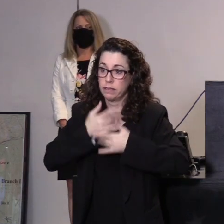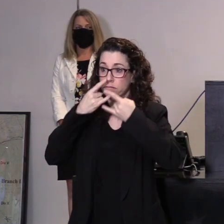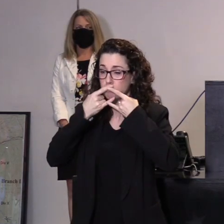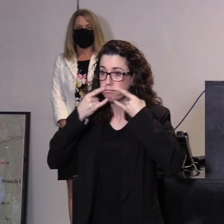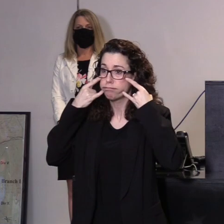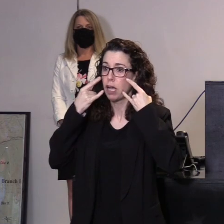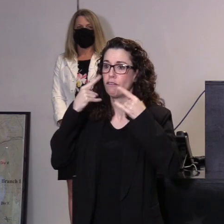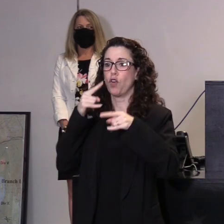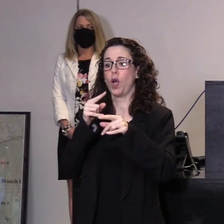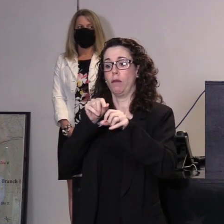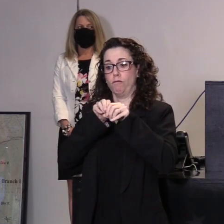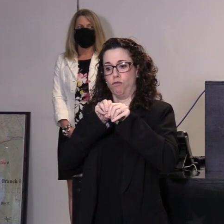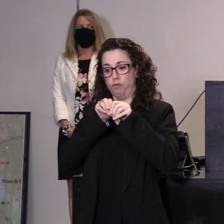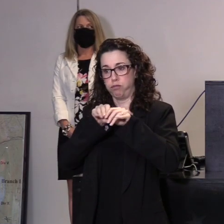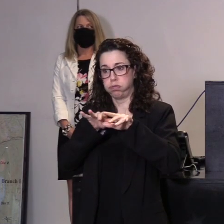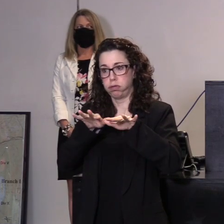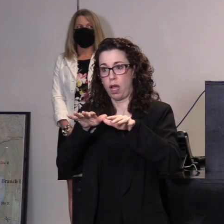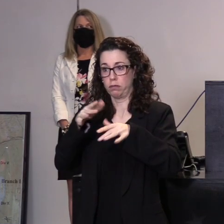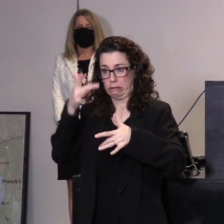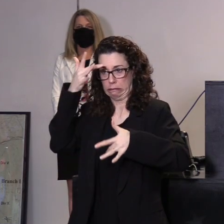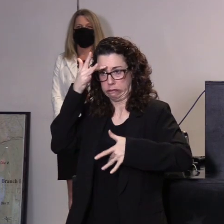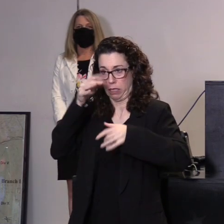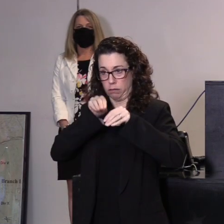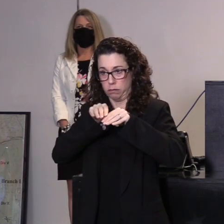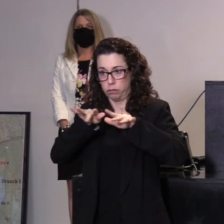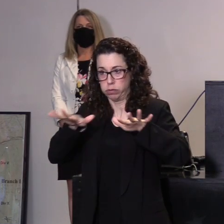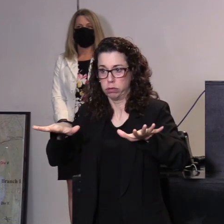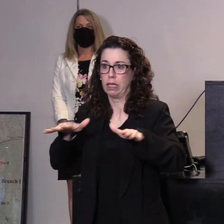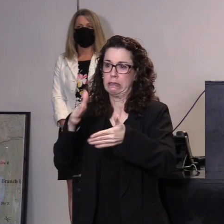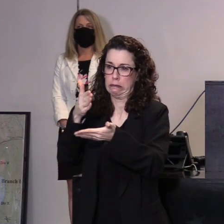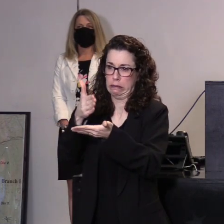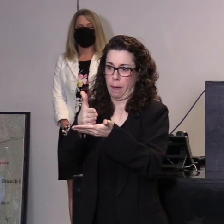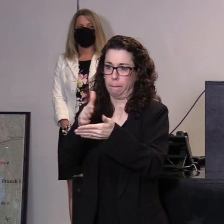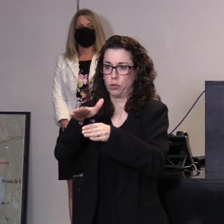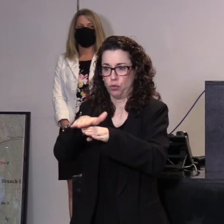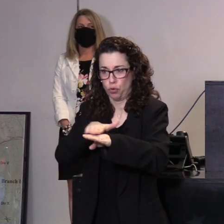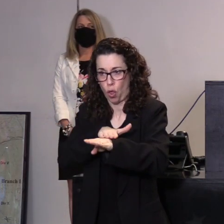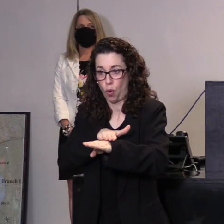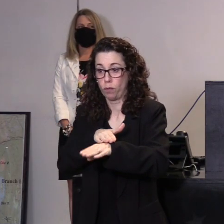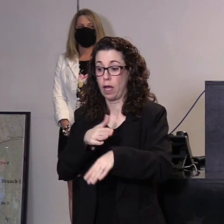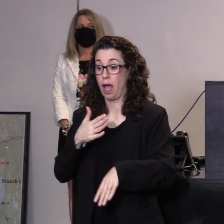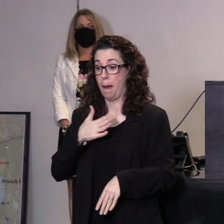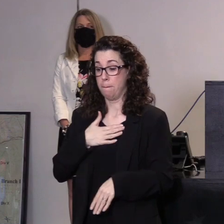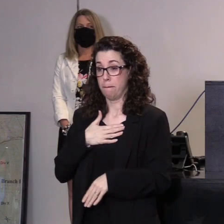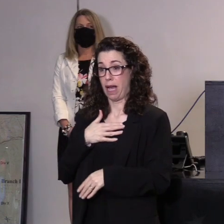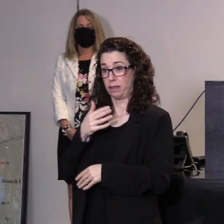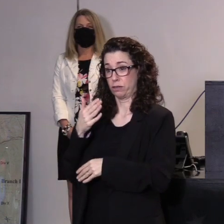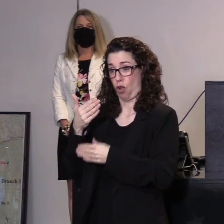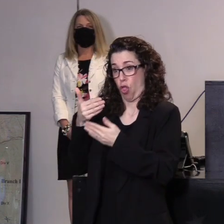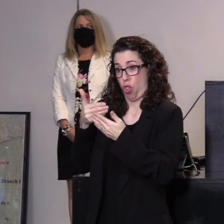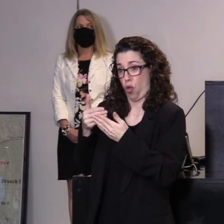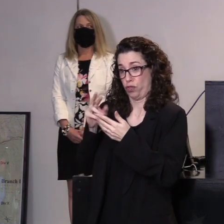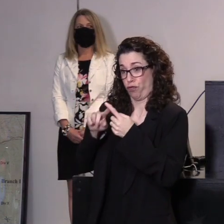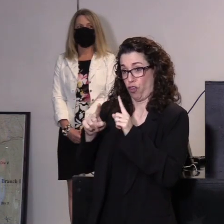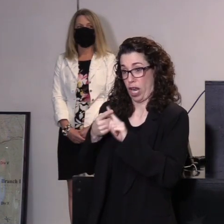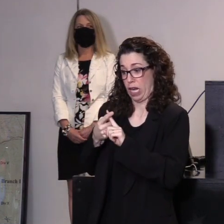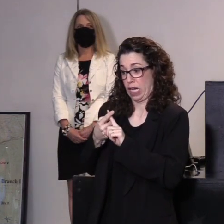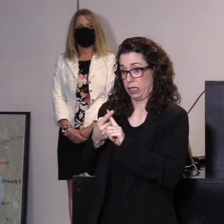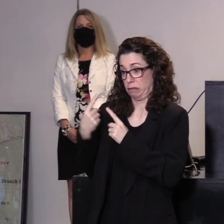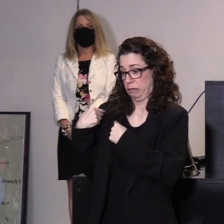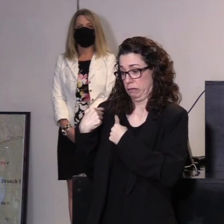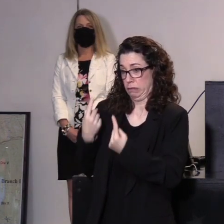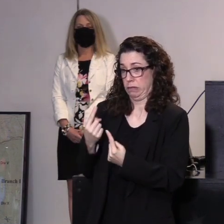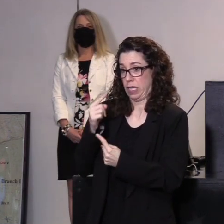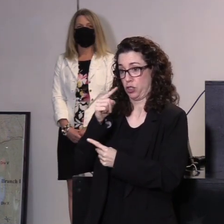virus. I have a very close friend that's been in the ICU for going on 2 weeks due to this